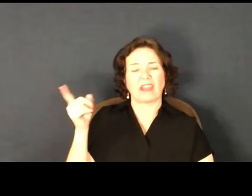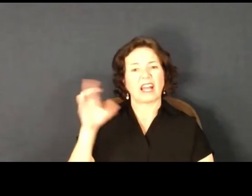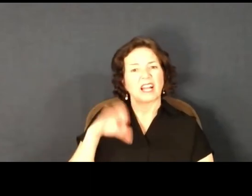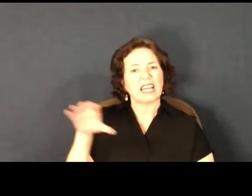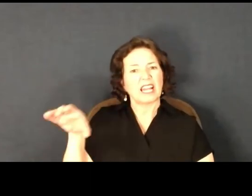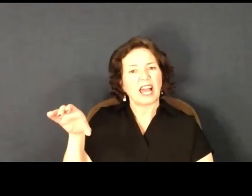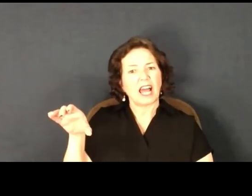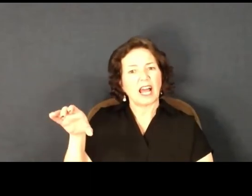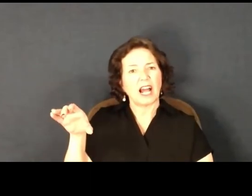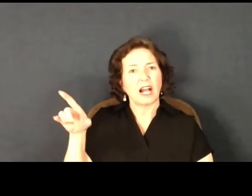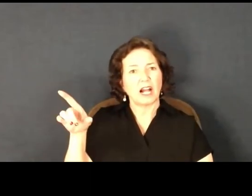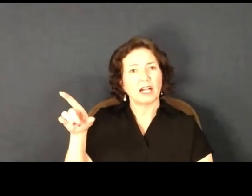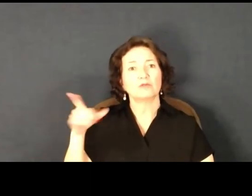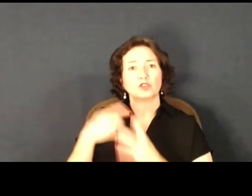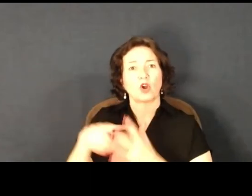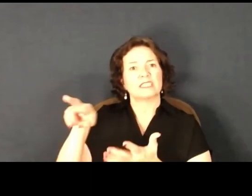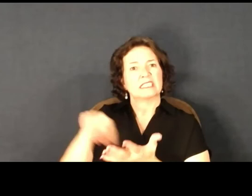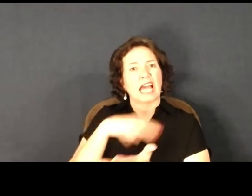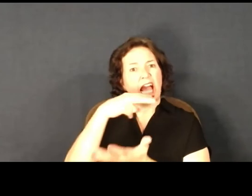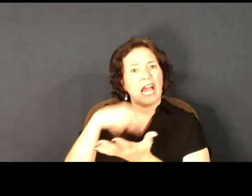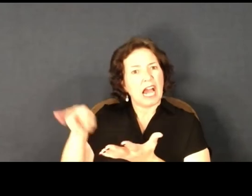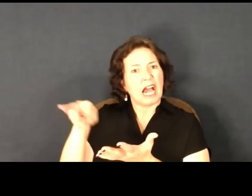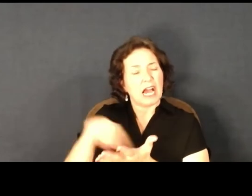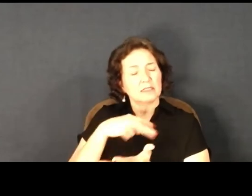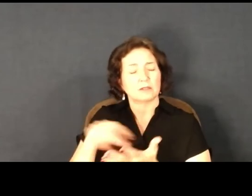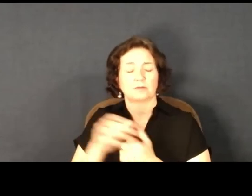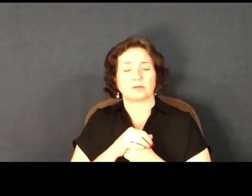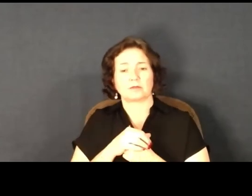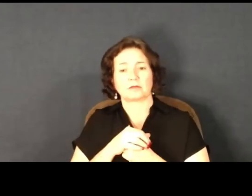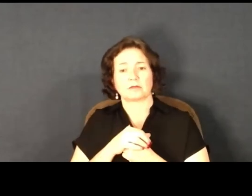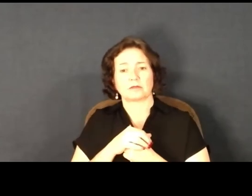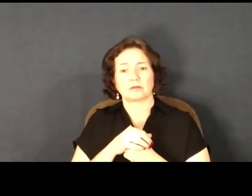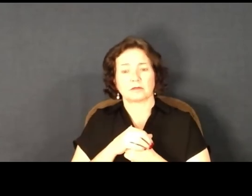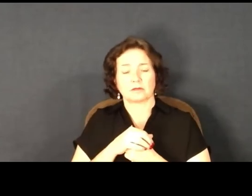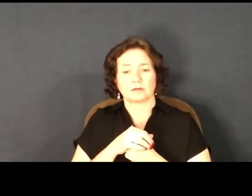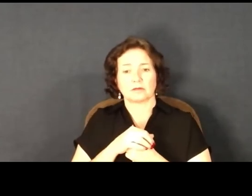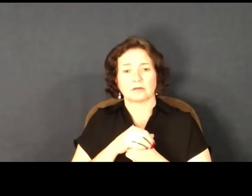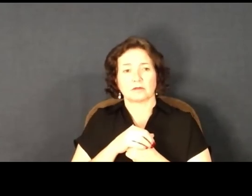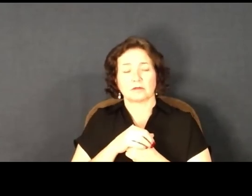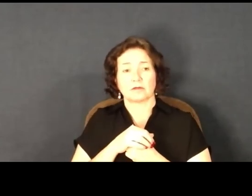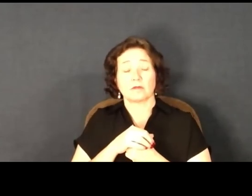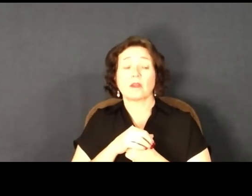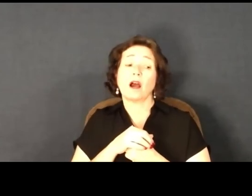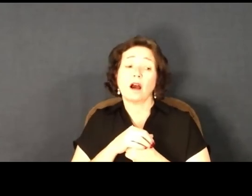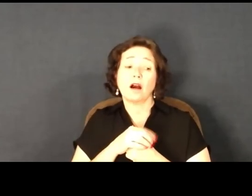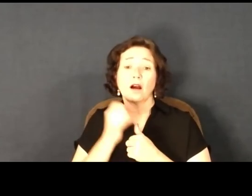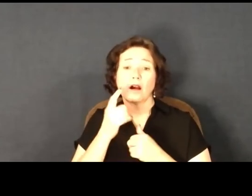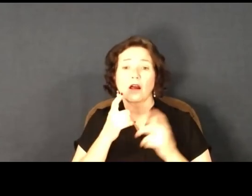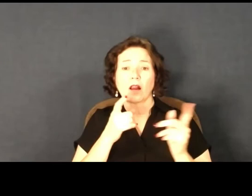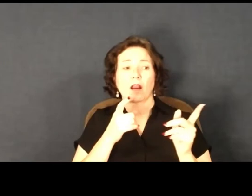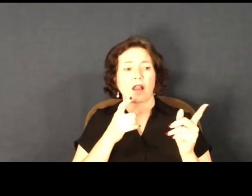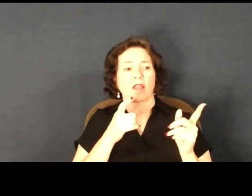Clickety-clack would start to dance. Now, Bertha and the fiddler man, el